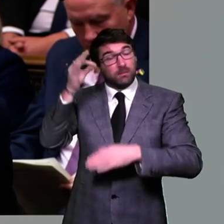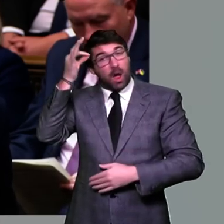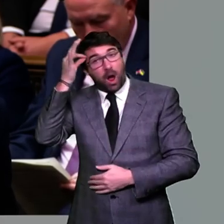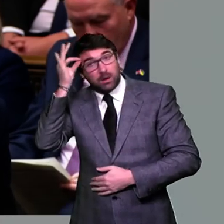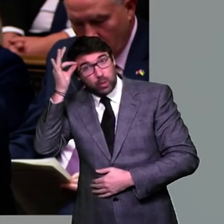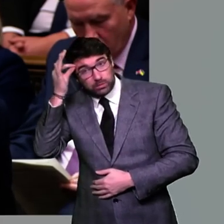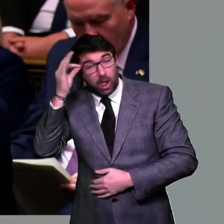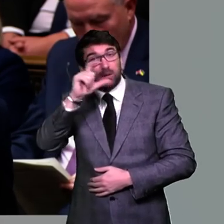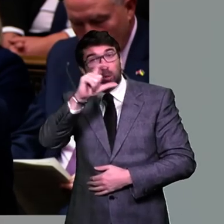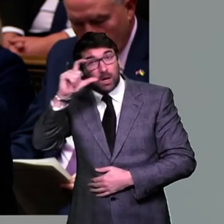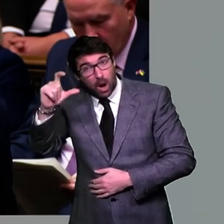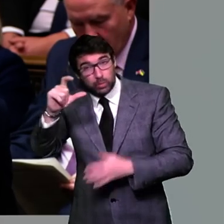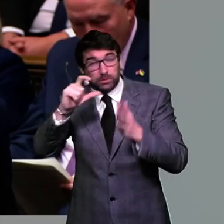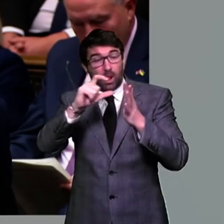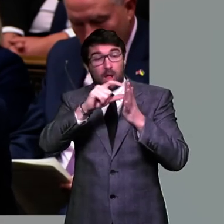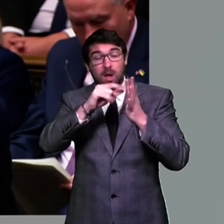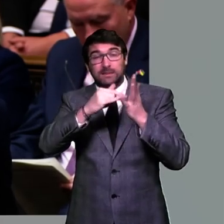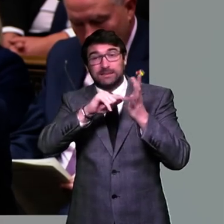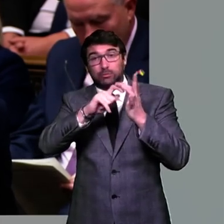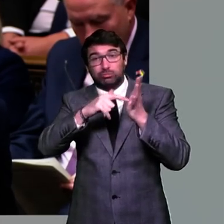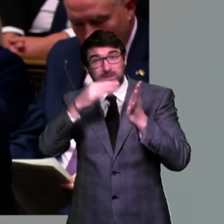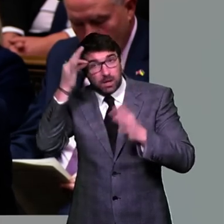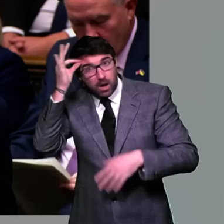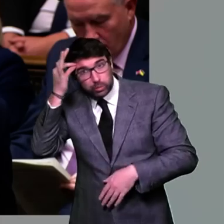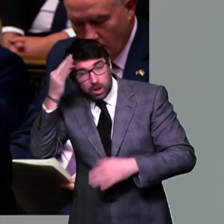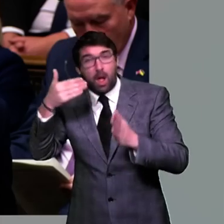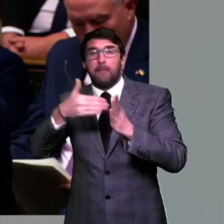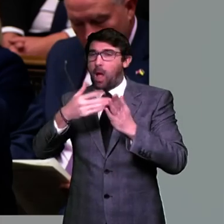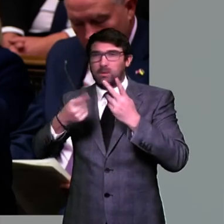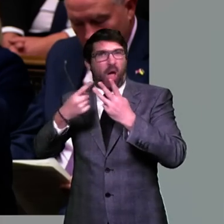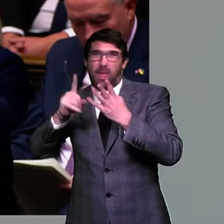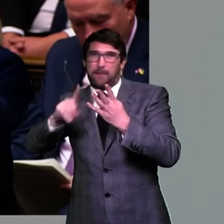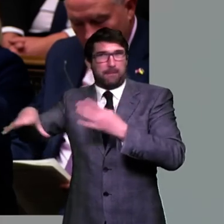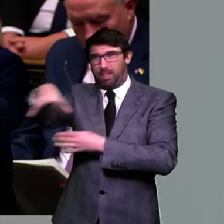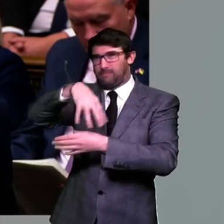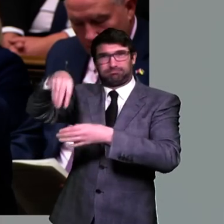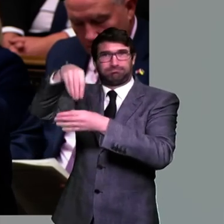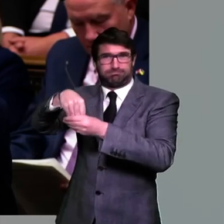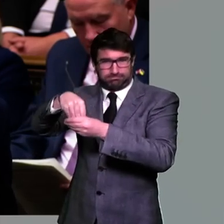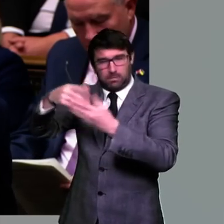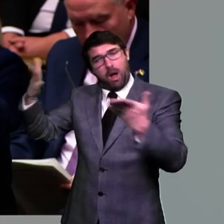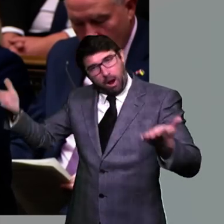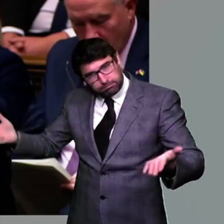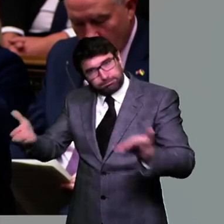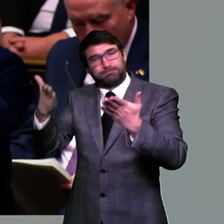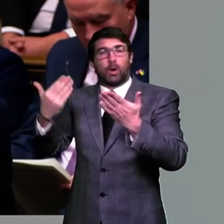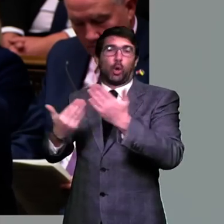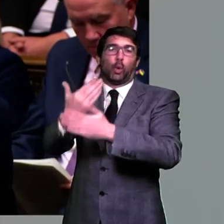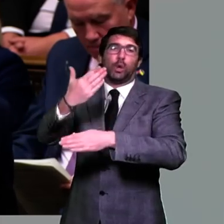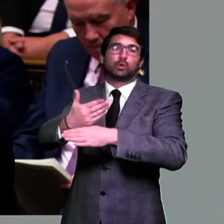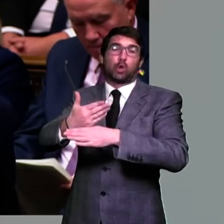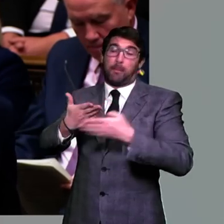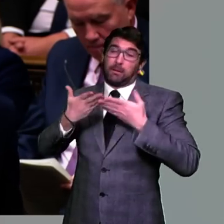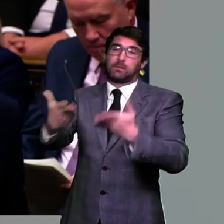and an awful lot of stakeholders who worked for over 6 months to deliver this fantastic scheme to drive growth and jobs for young